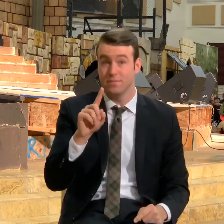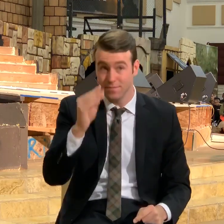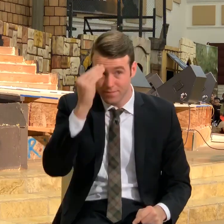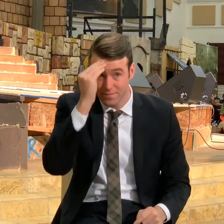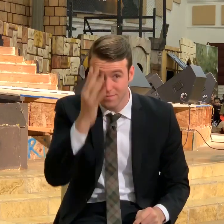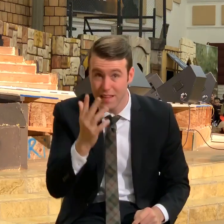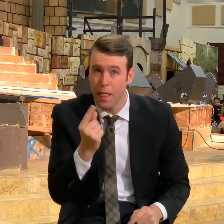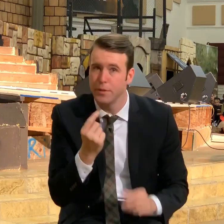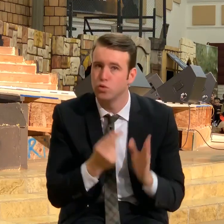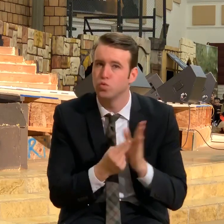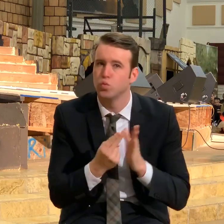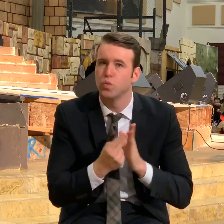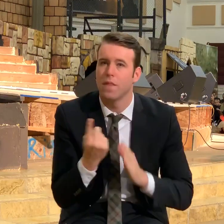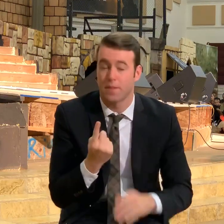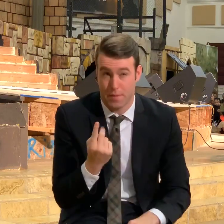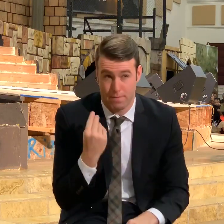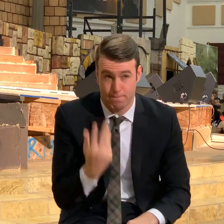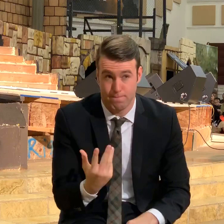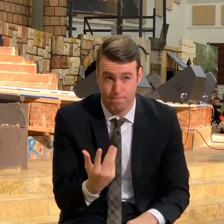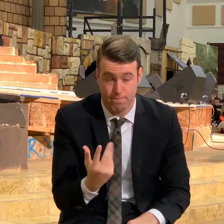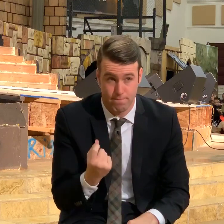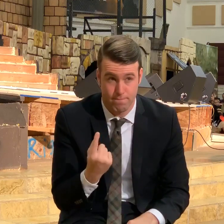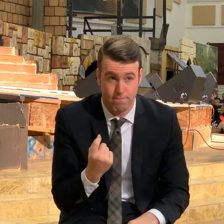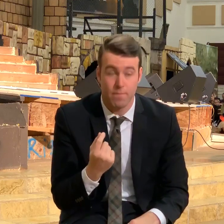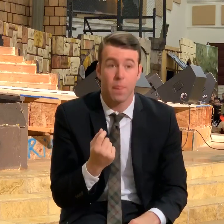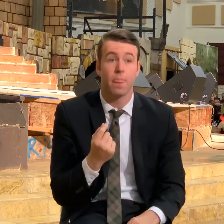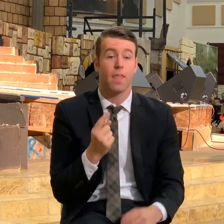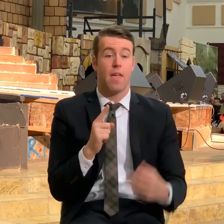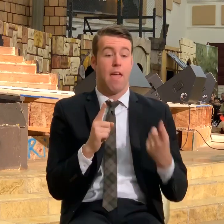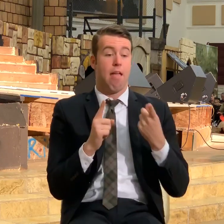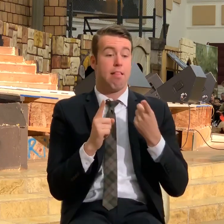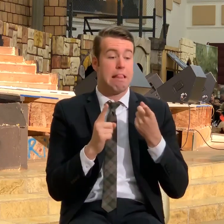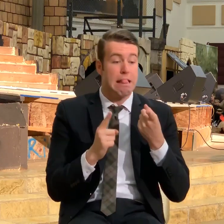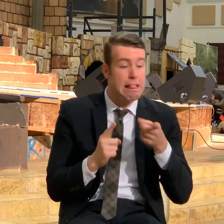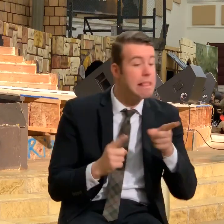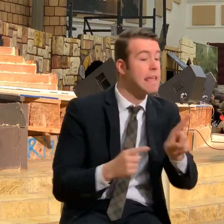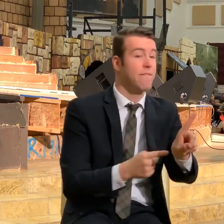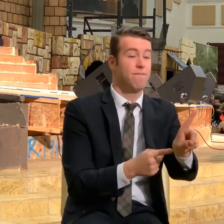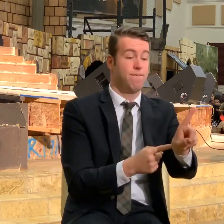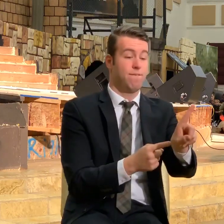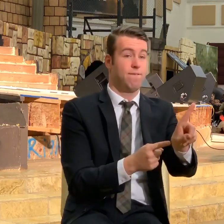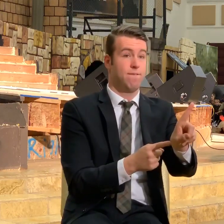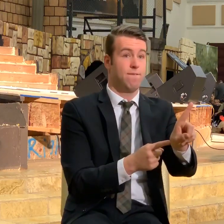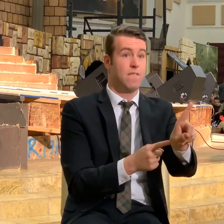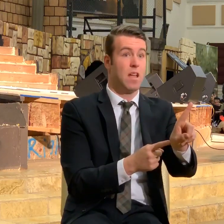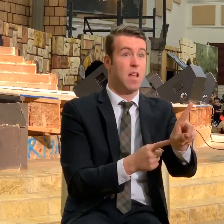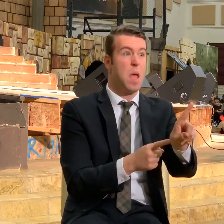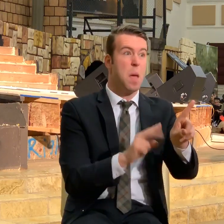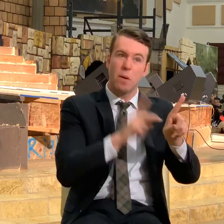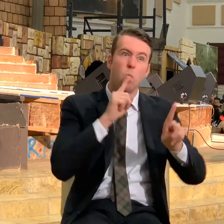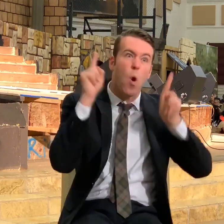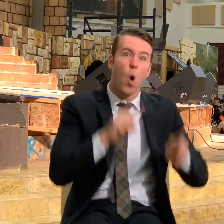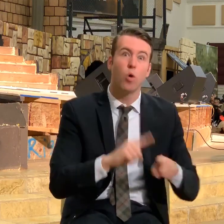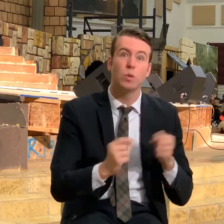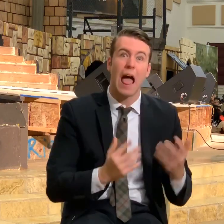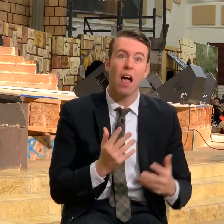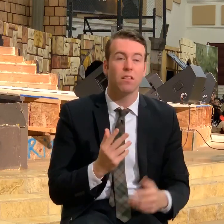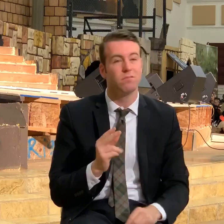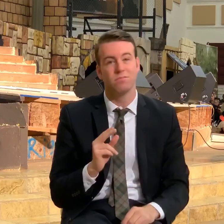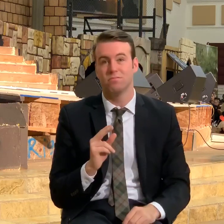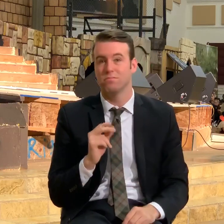let me let you on the truth. Not everybody that leaves is going to hell.